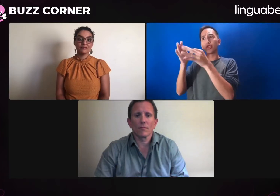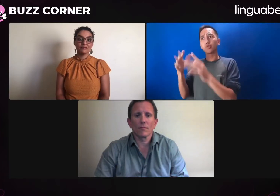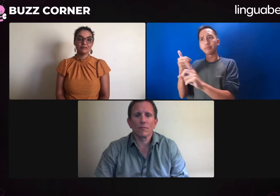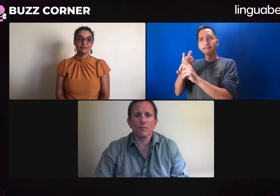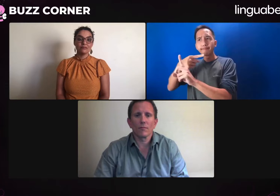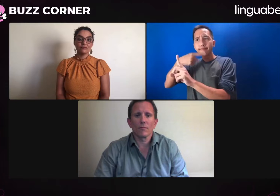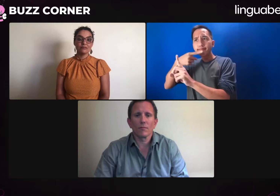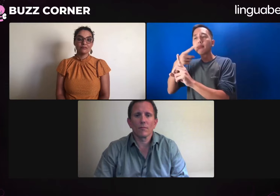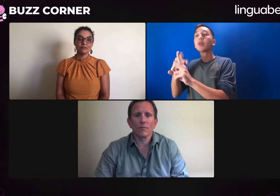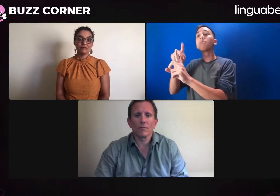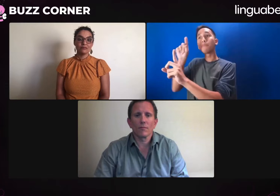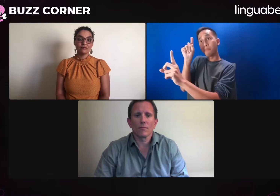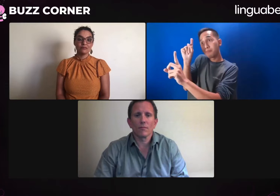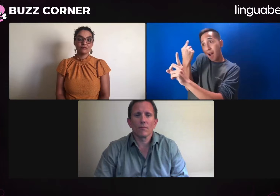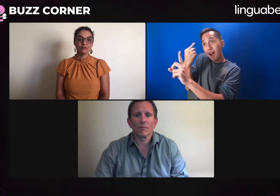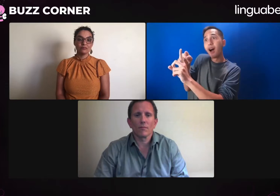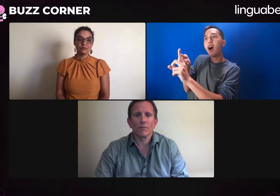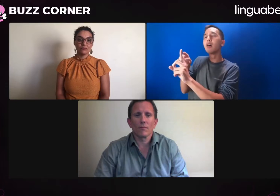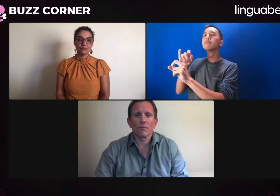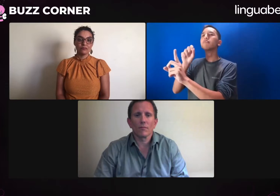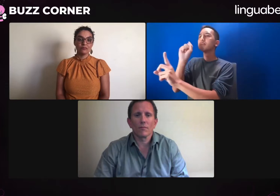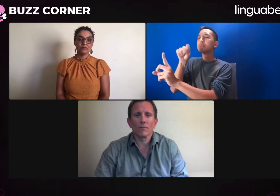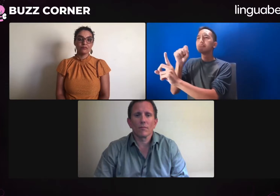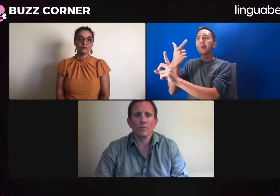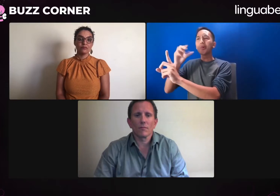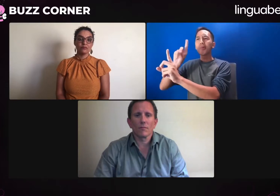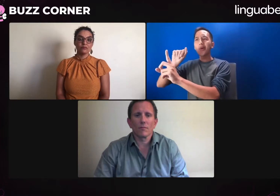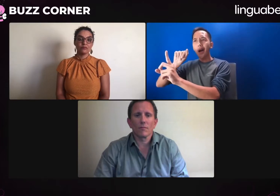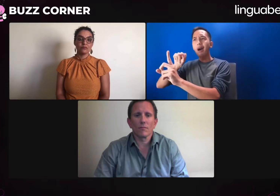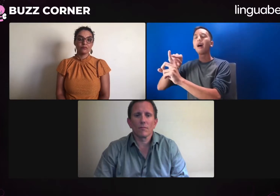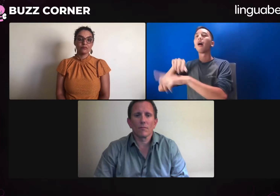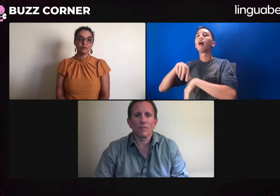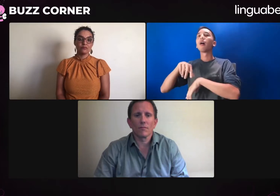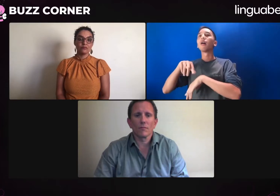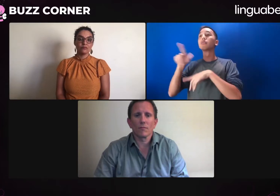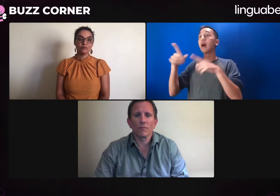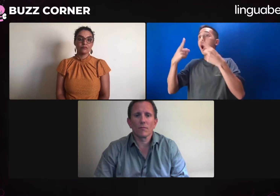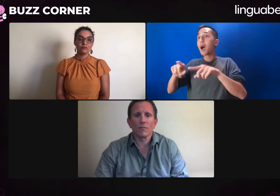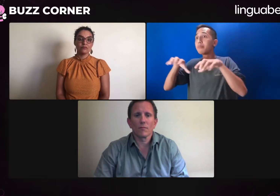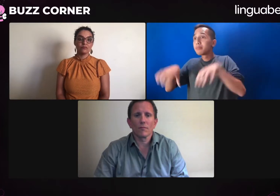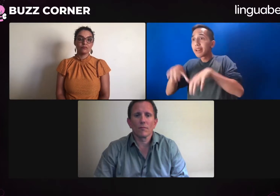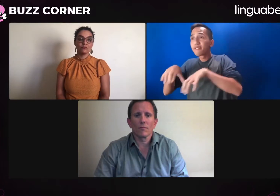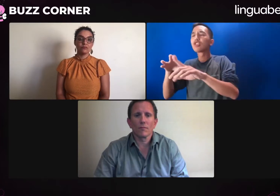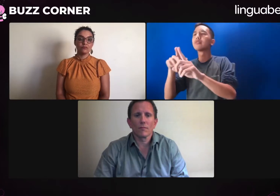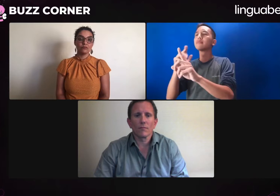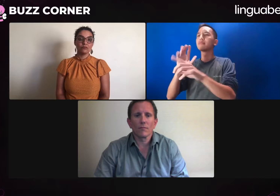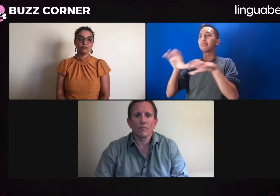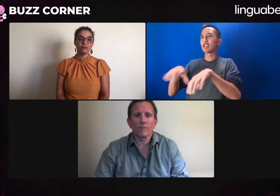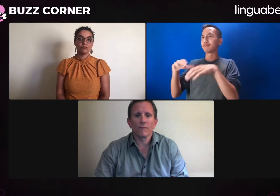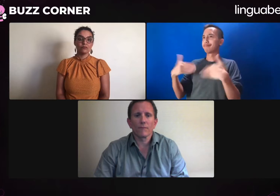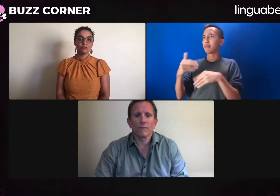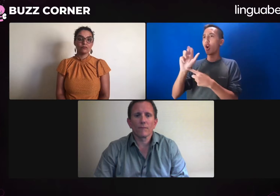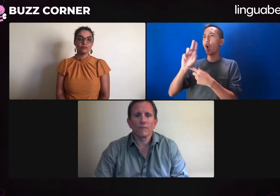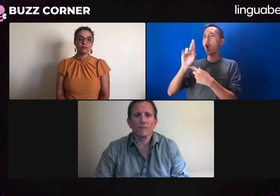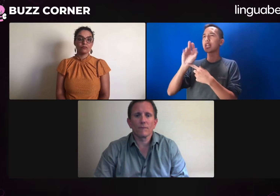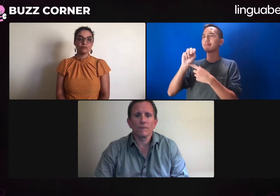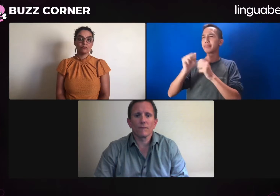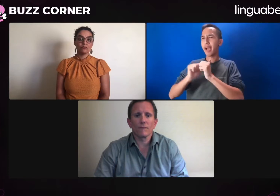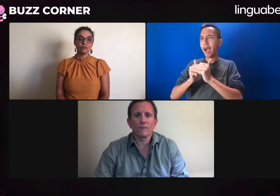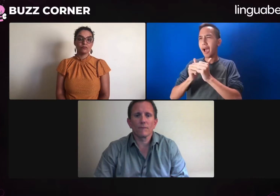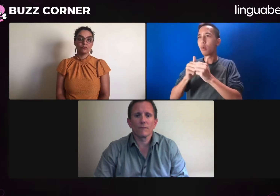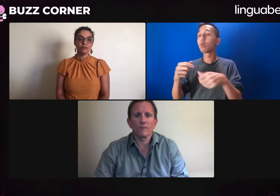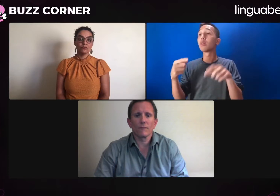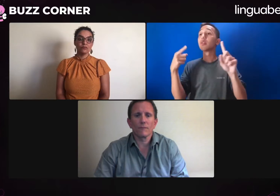And so we had a situation where there was a hearing interpreter who was African American in Coda and had